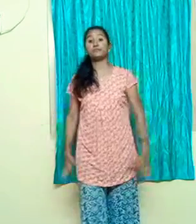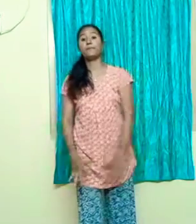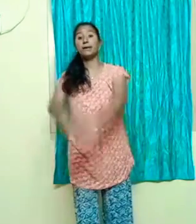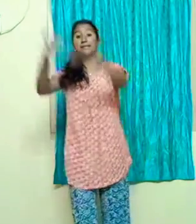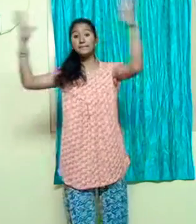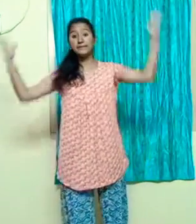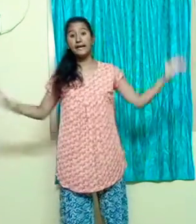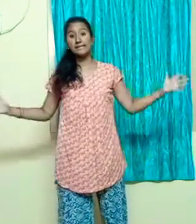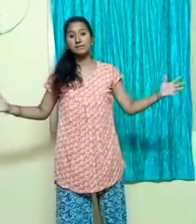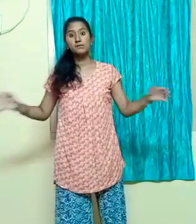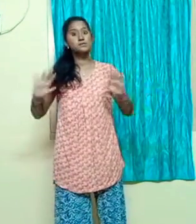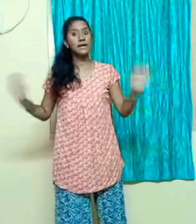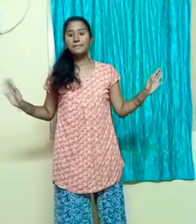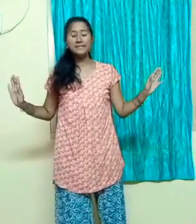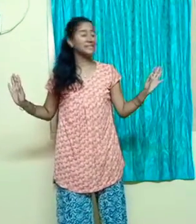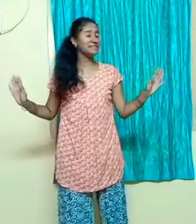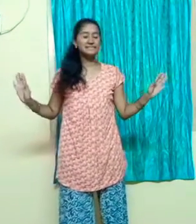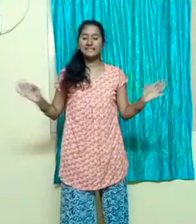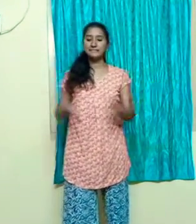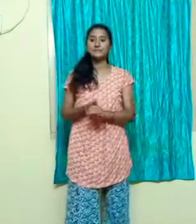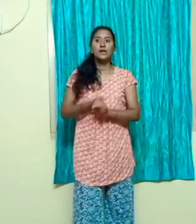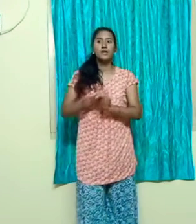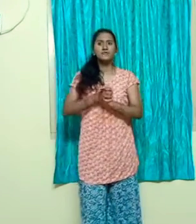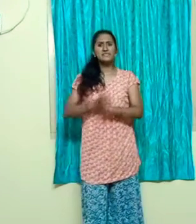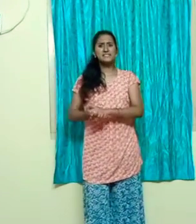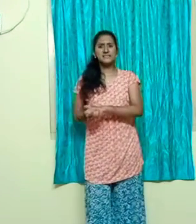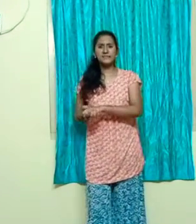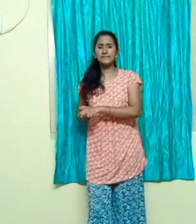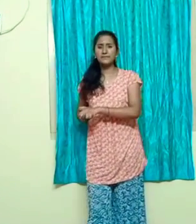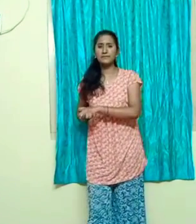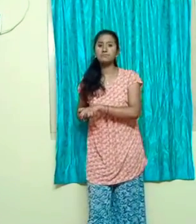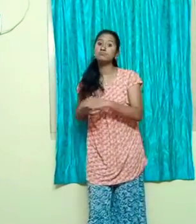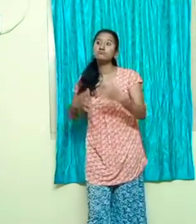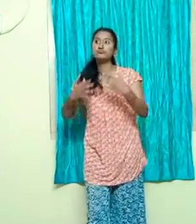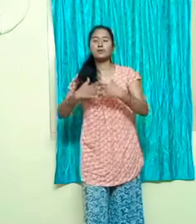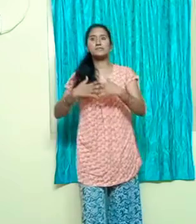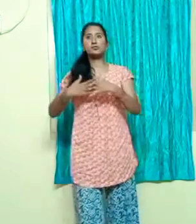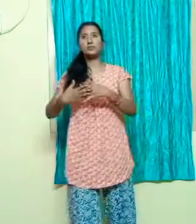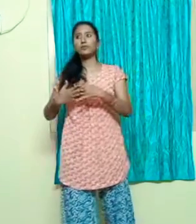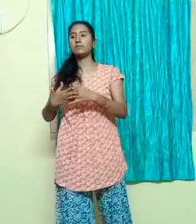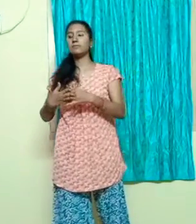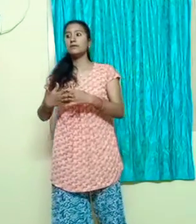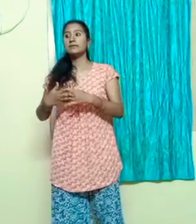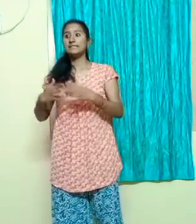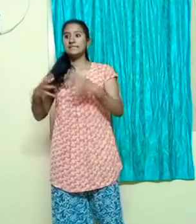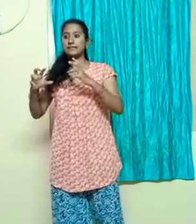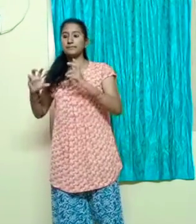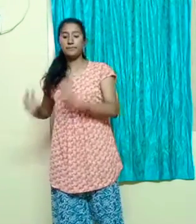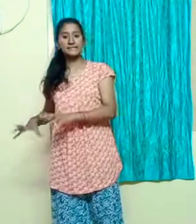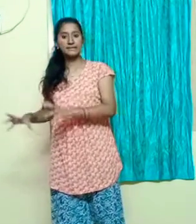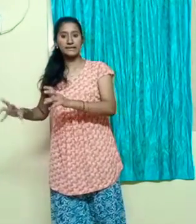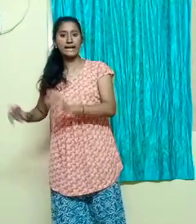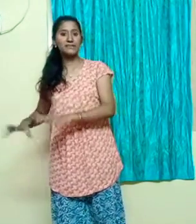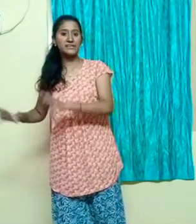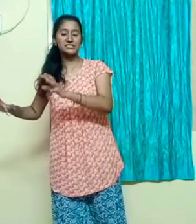perform multiple tasks simultaneously, which is the reason for us to perform the